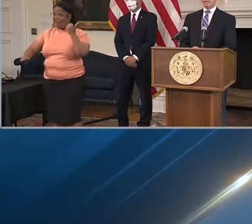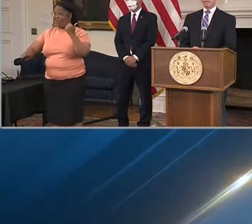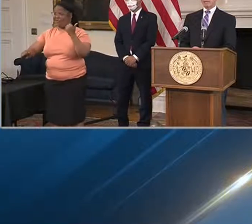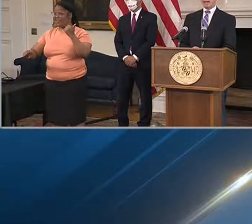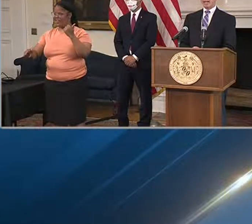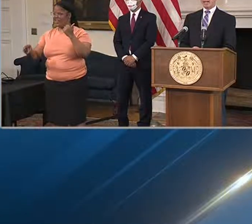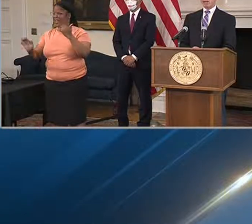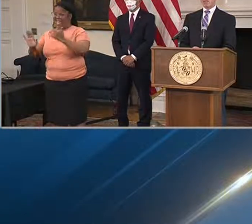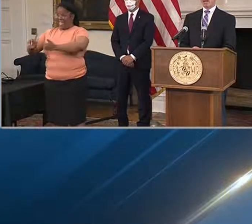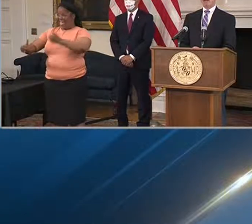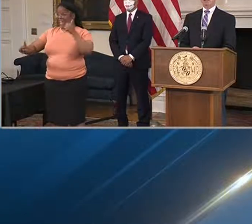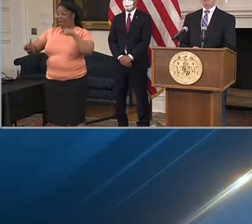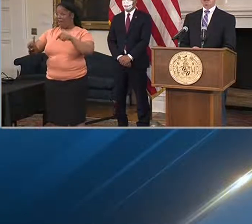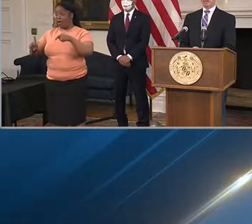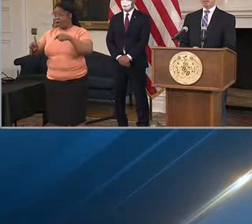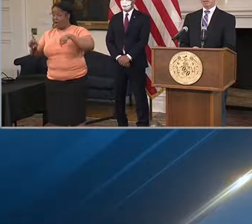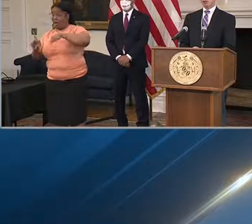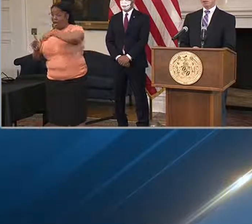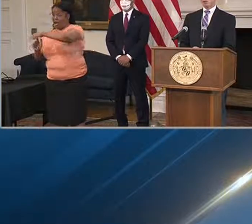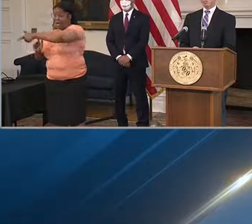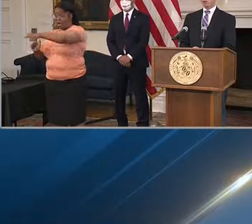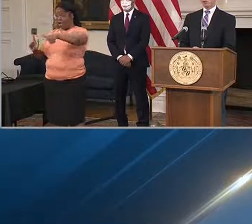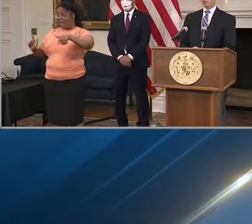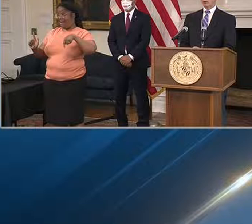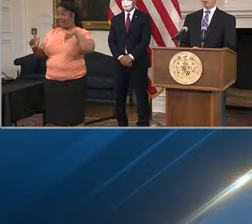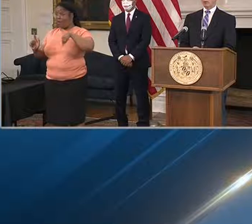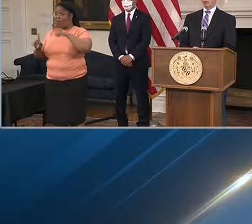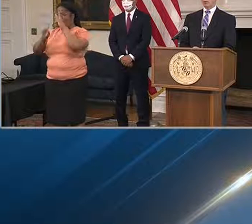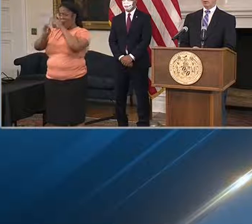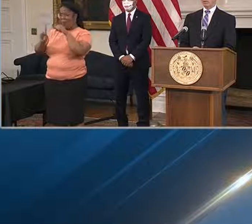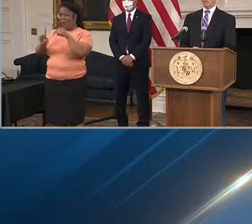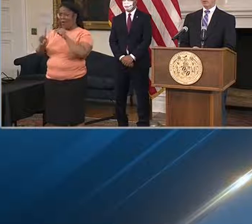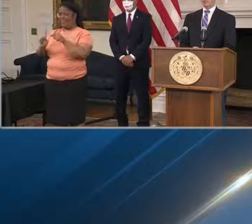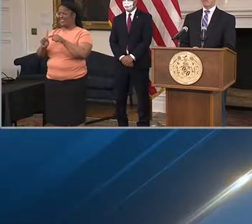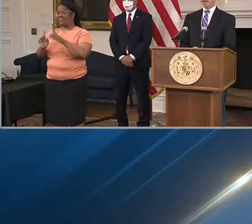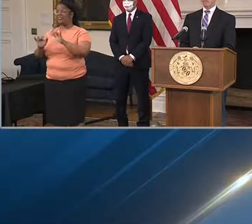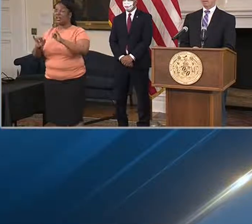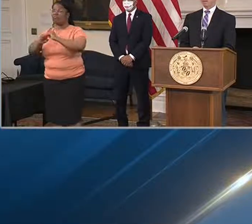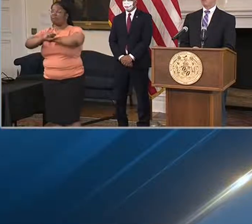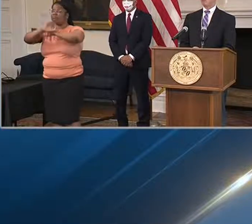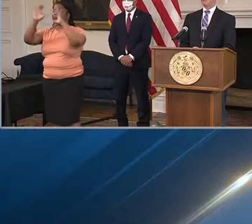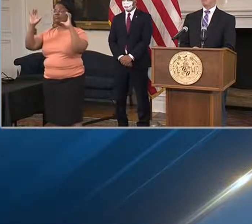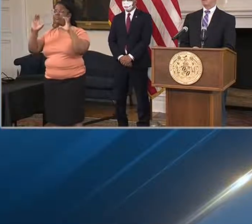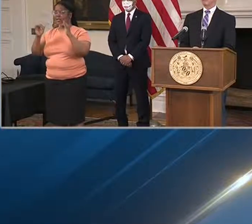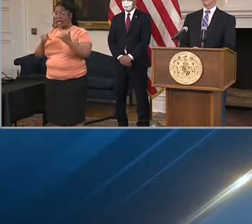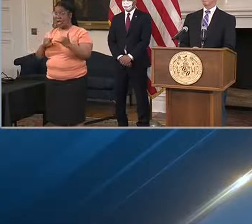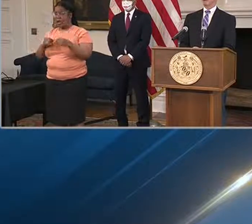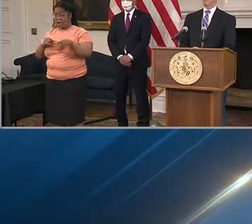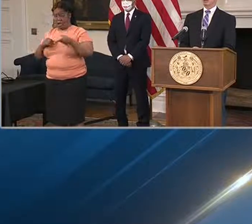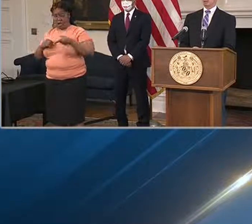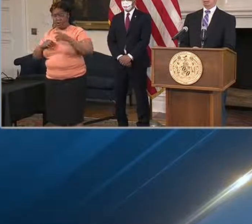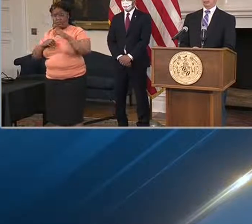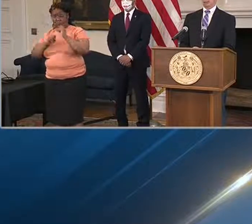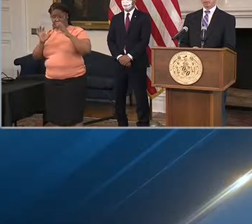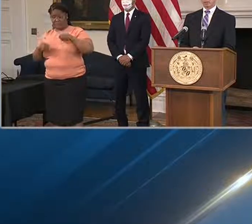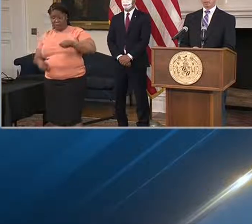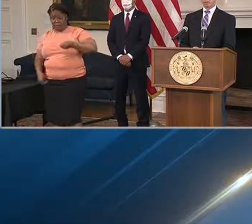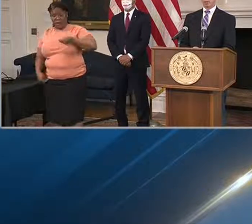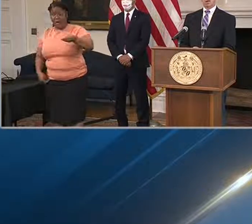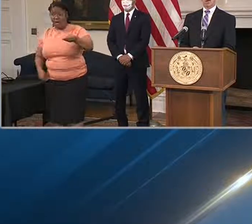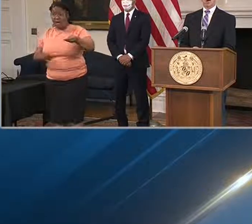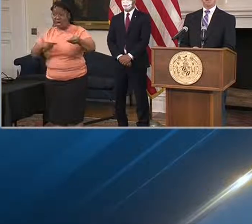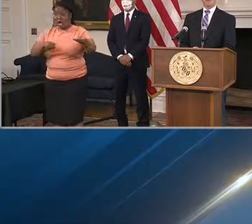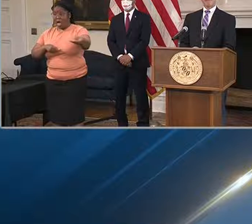If COVID-19 can't get on base, can't go from one person to another because they've all been vaccinated, we win and the virus